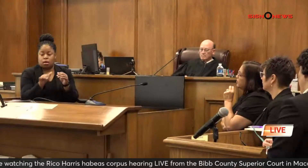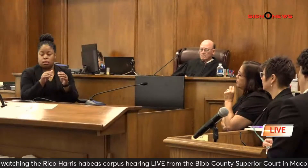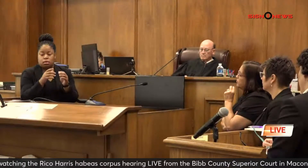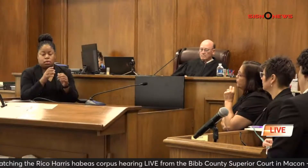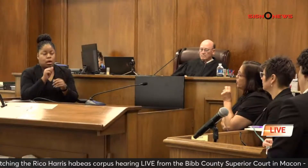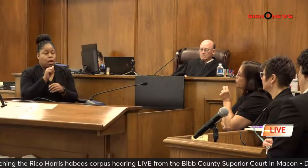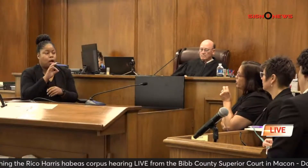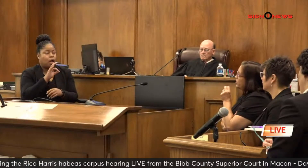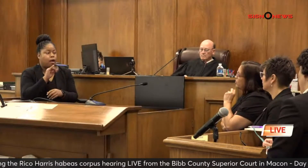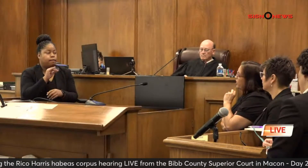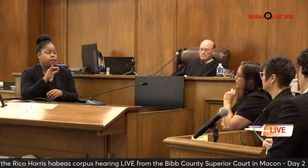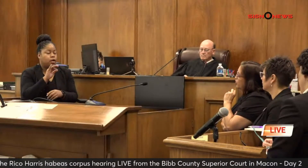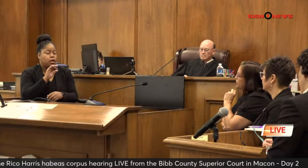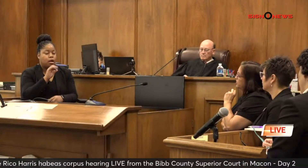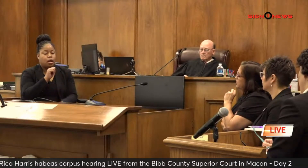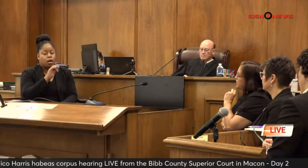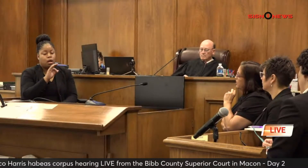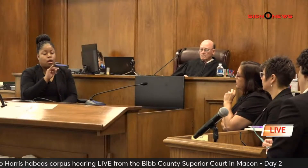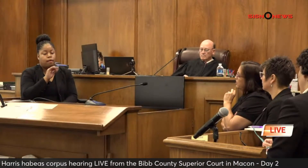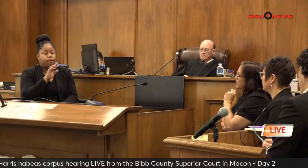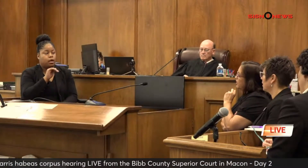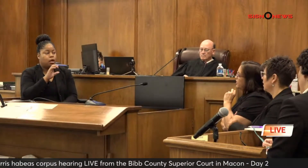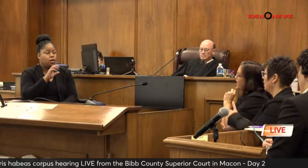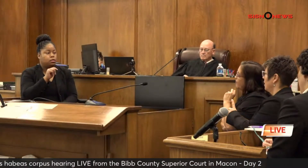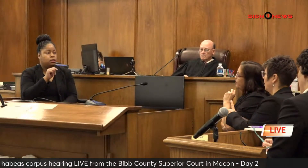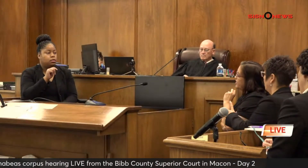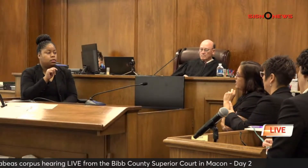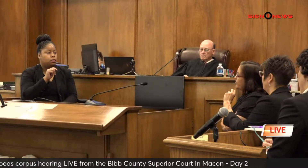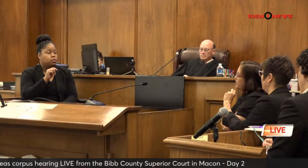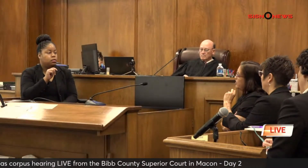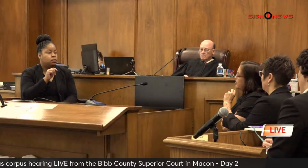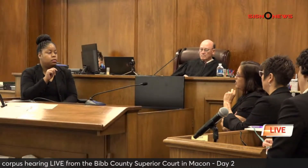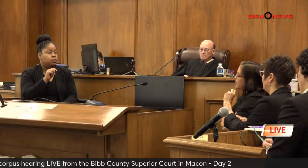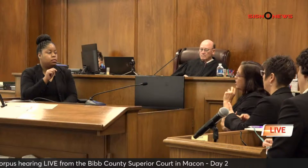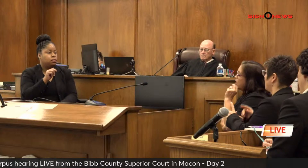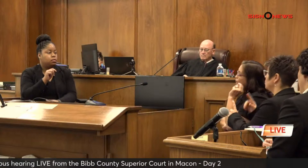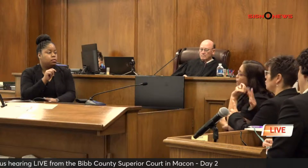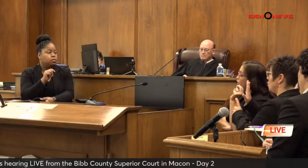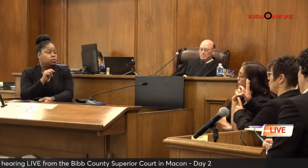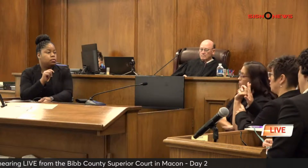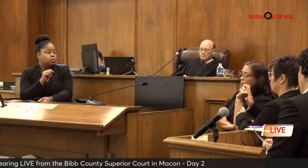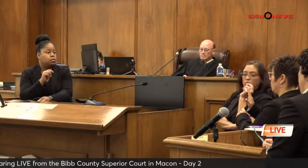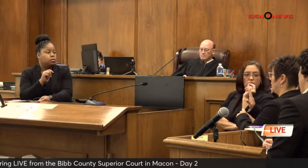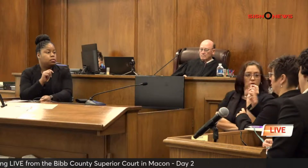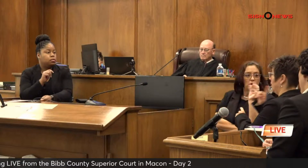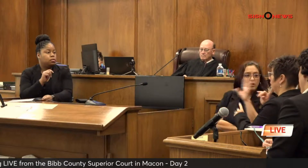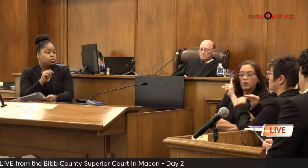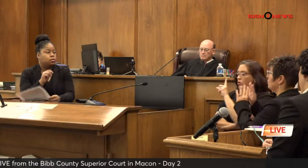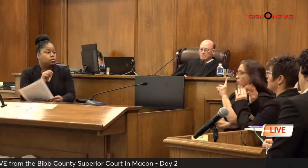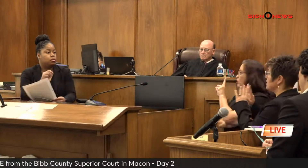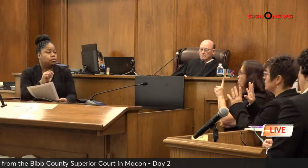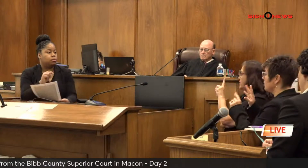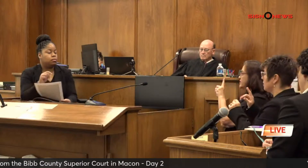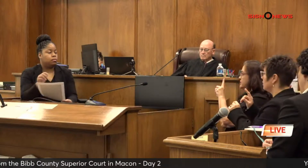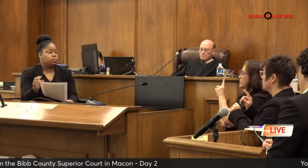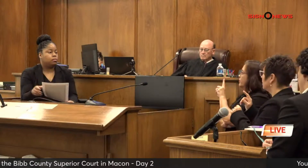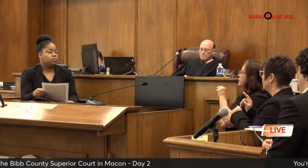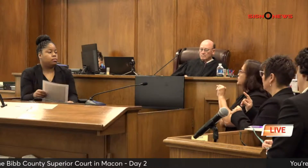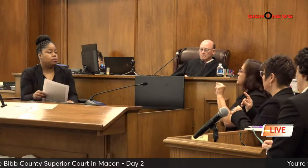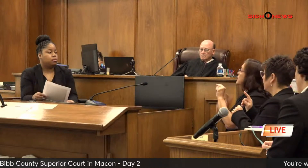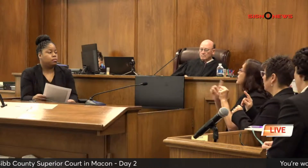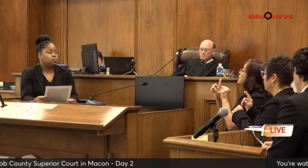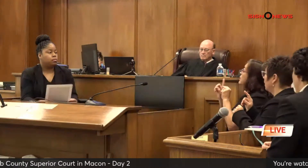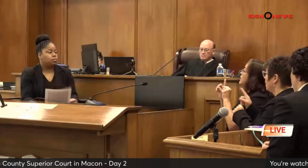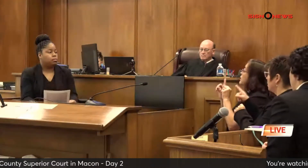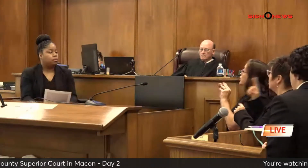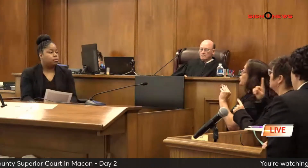It's from Rico and Christina, an affidavit from, Clarification. yes,